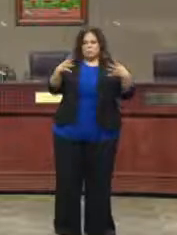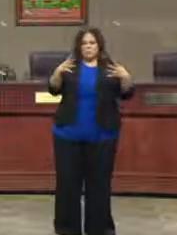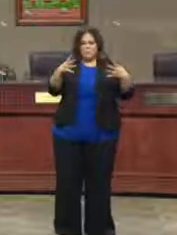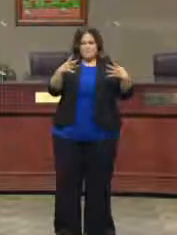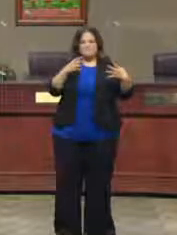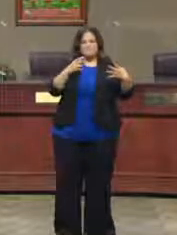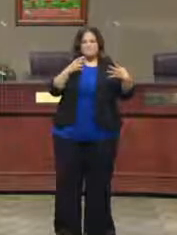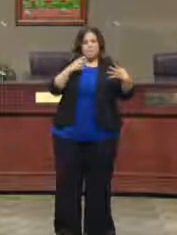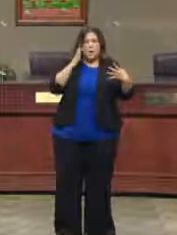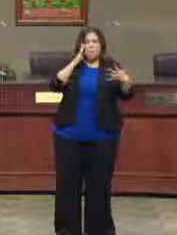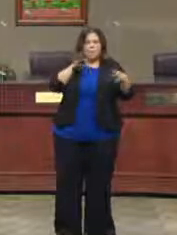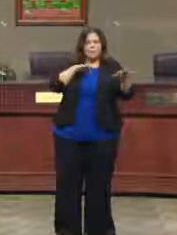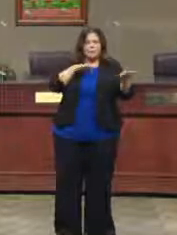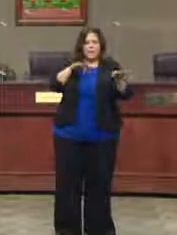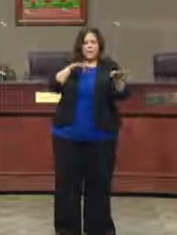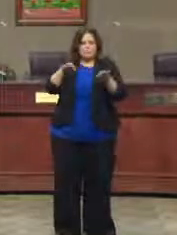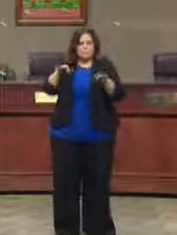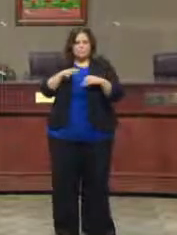better.